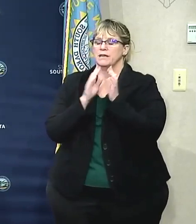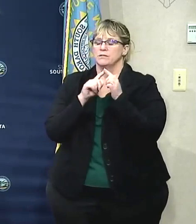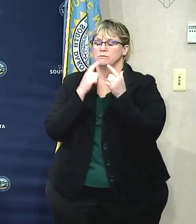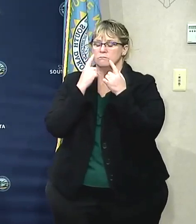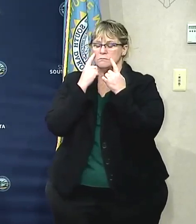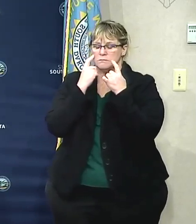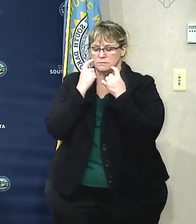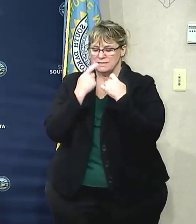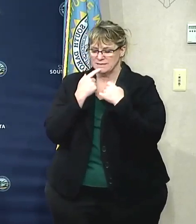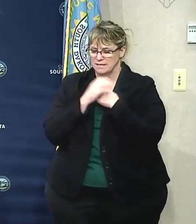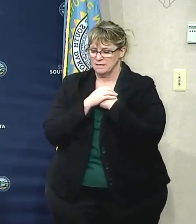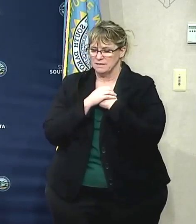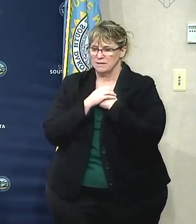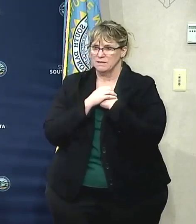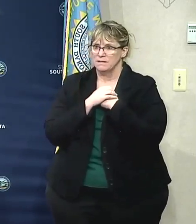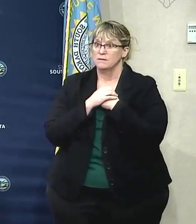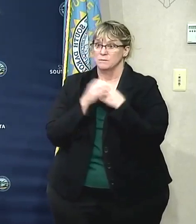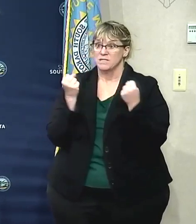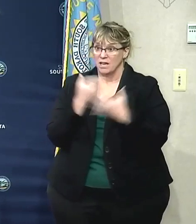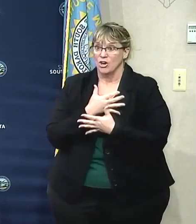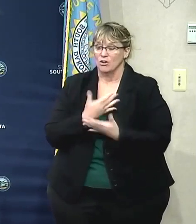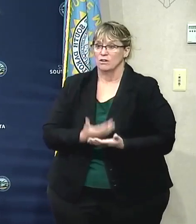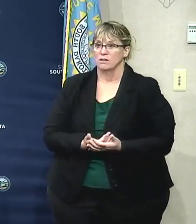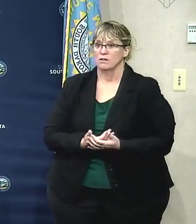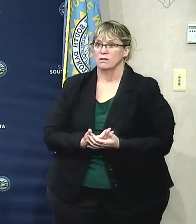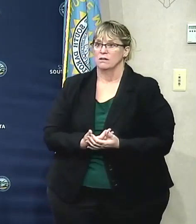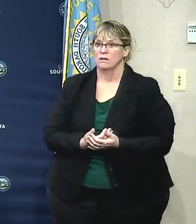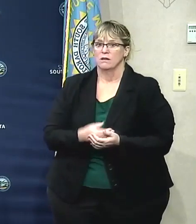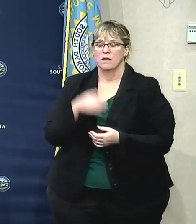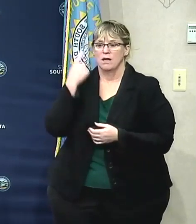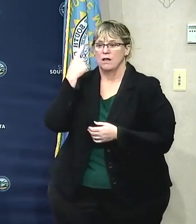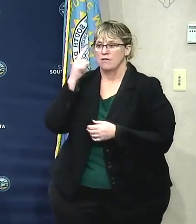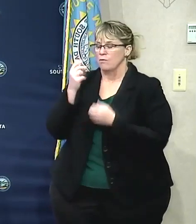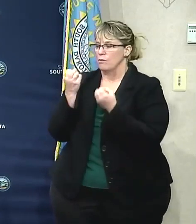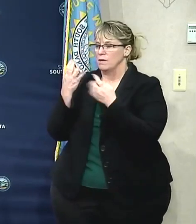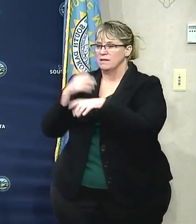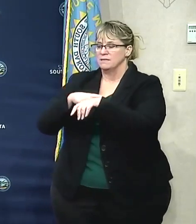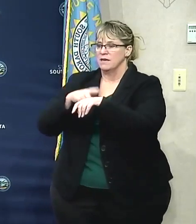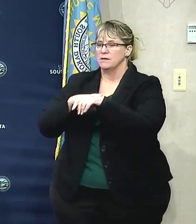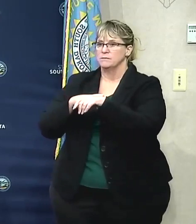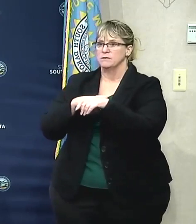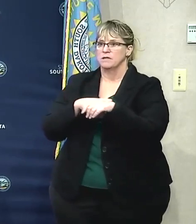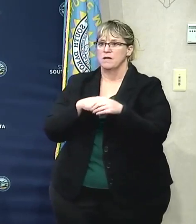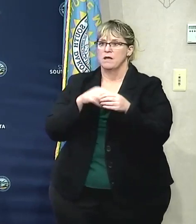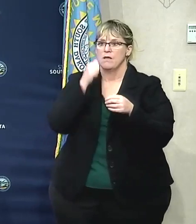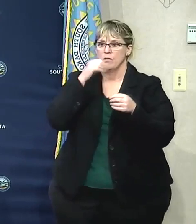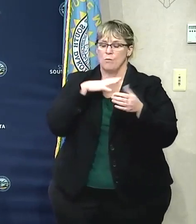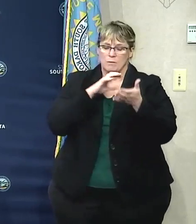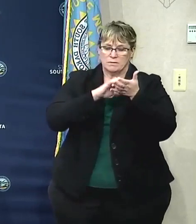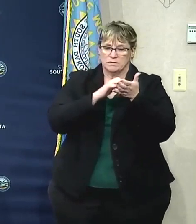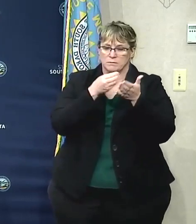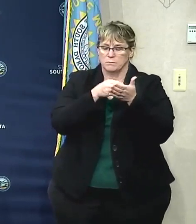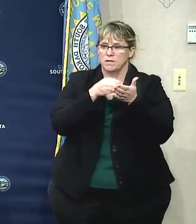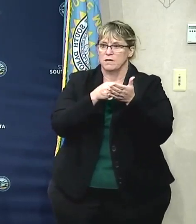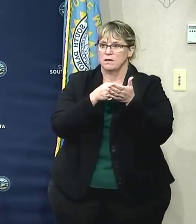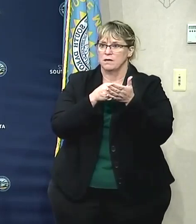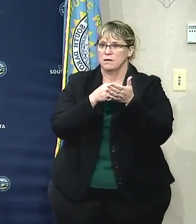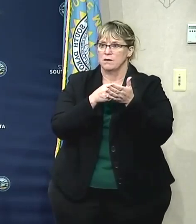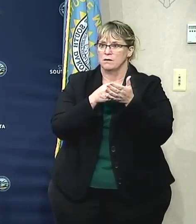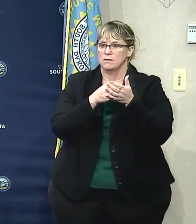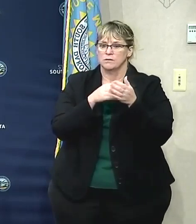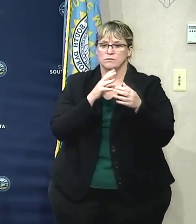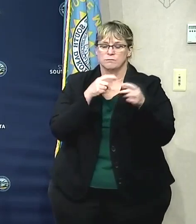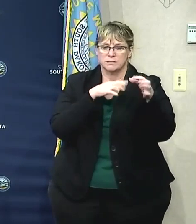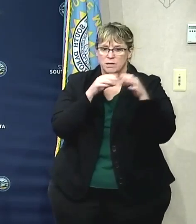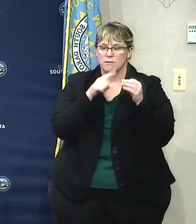and she said, "I'm really scared." Then for several minutes, the cashier outlined all of her fears and what was keeping her awake at